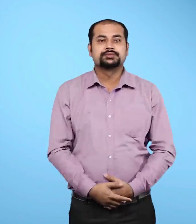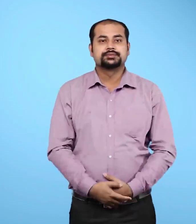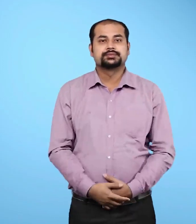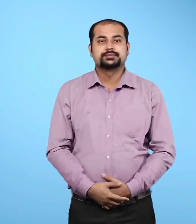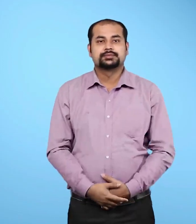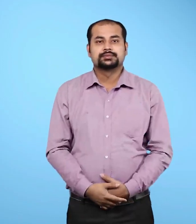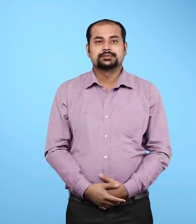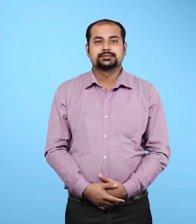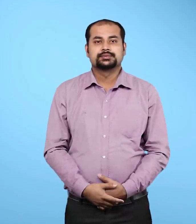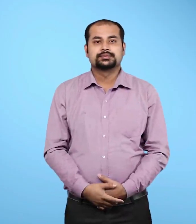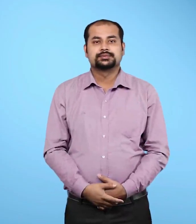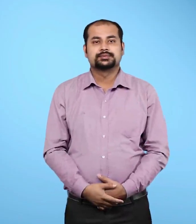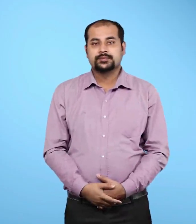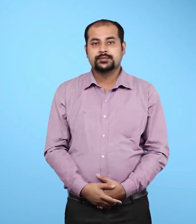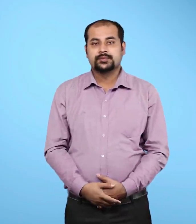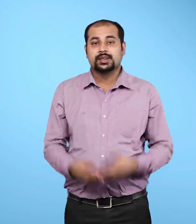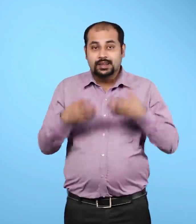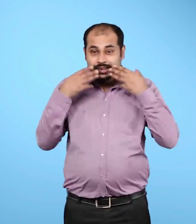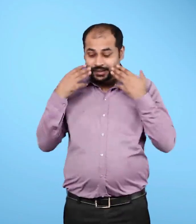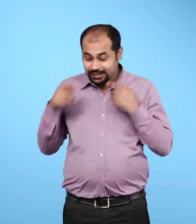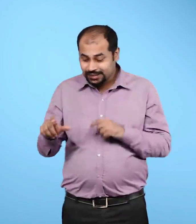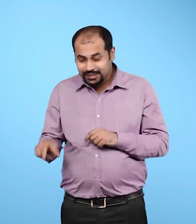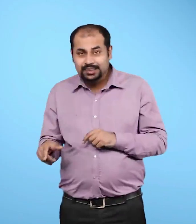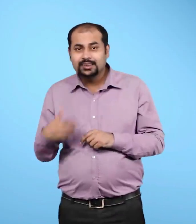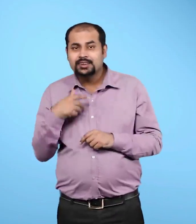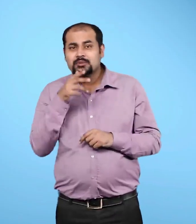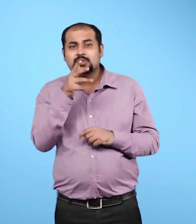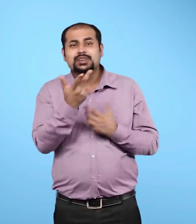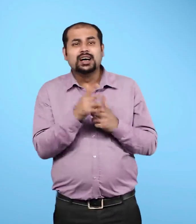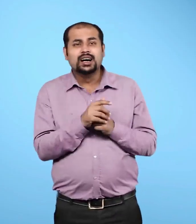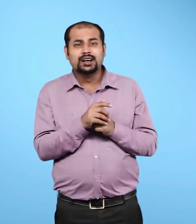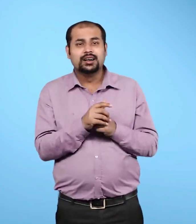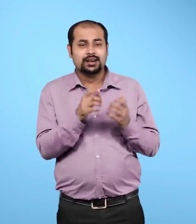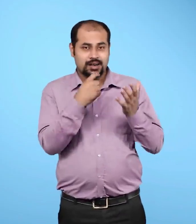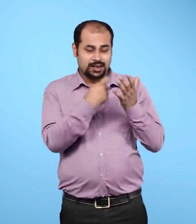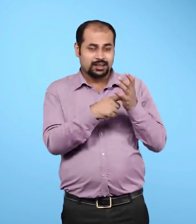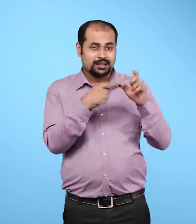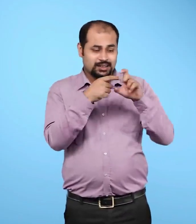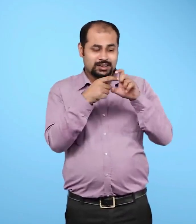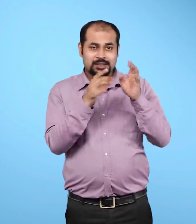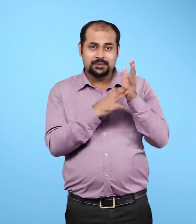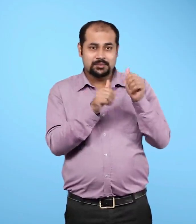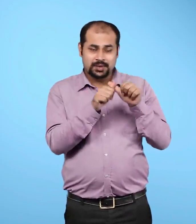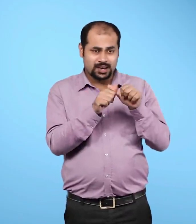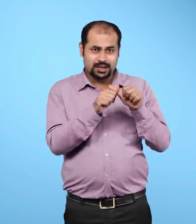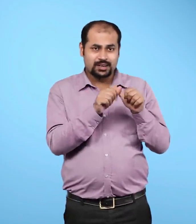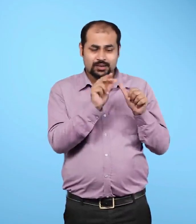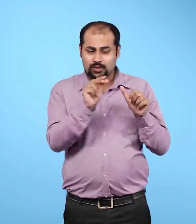writing answers. Cat 1 is saying, Rima has 17 beads and